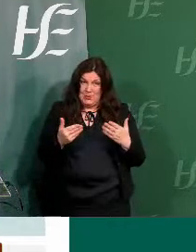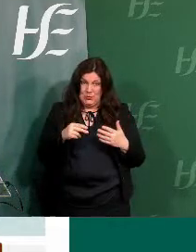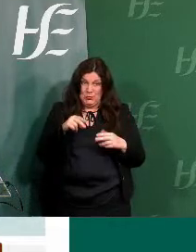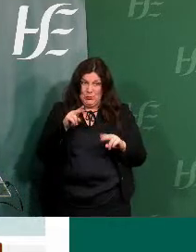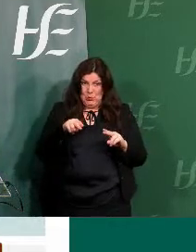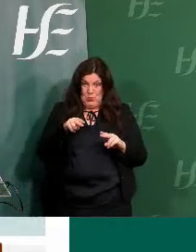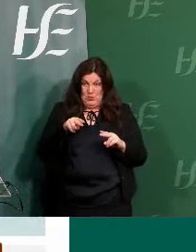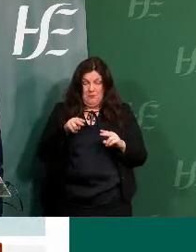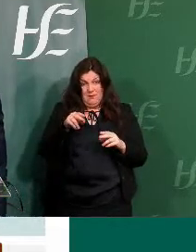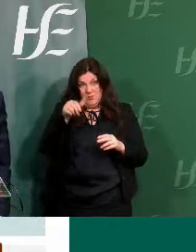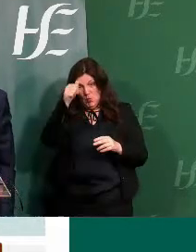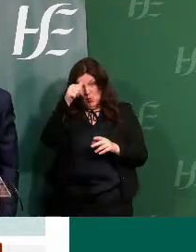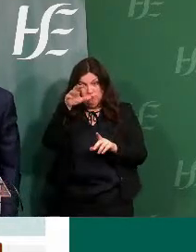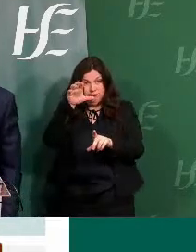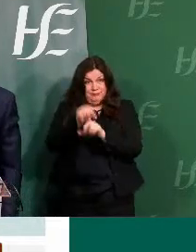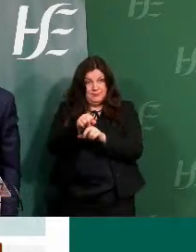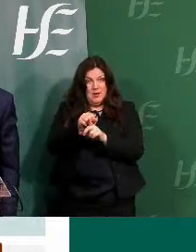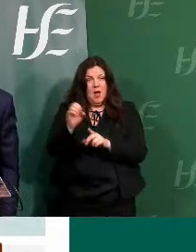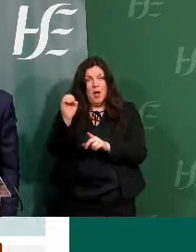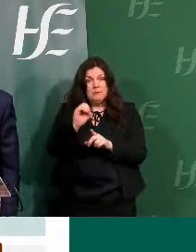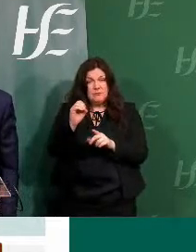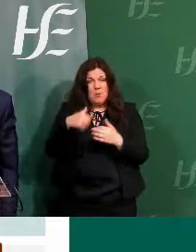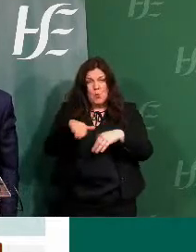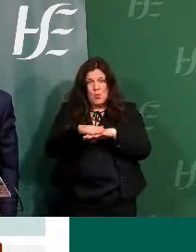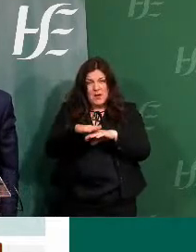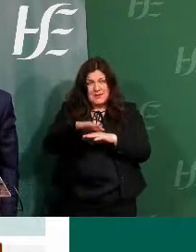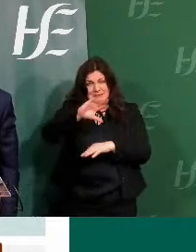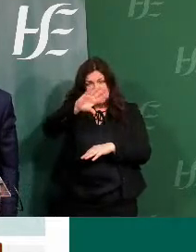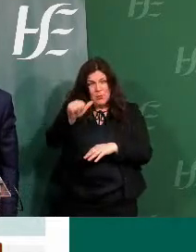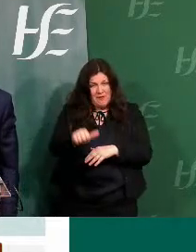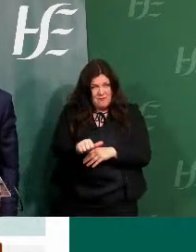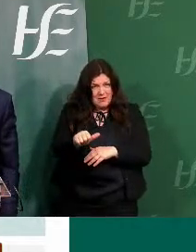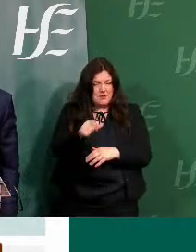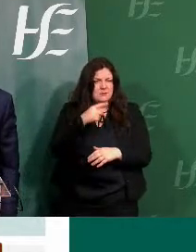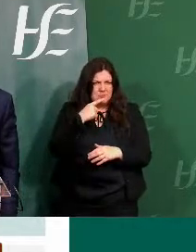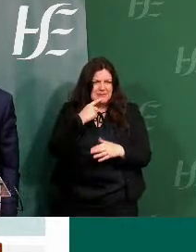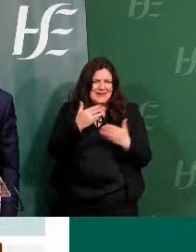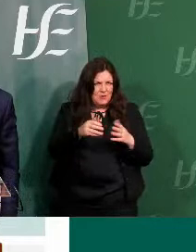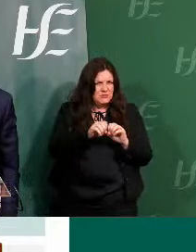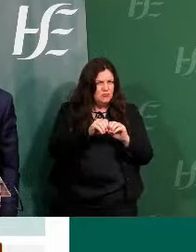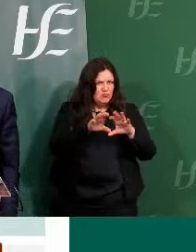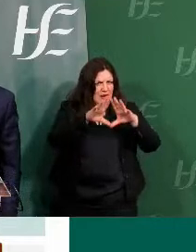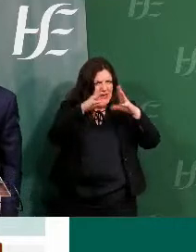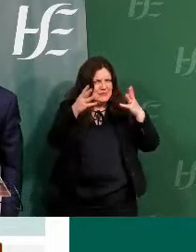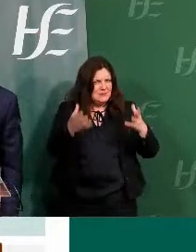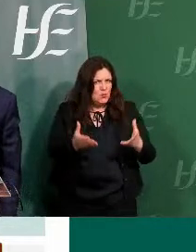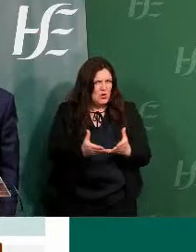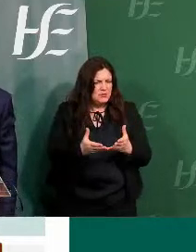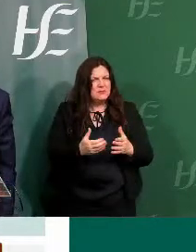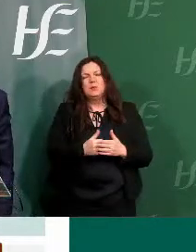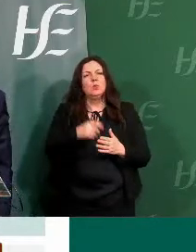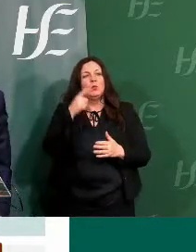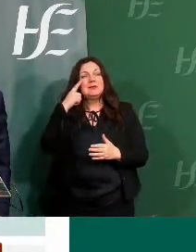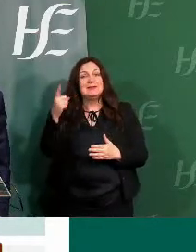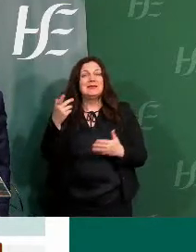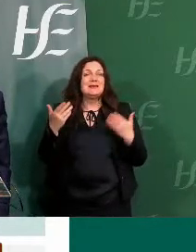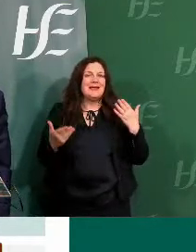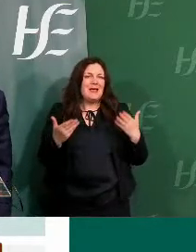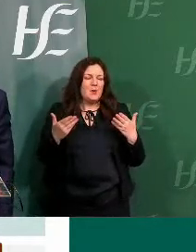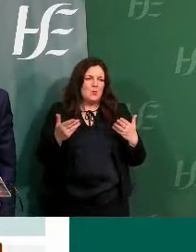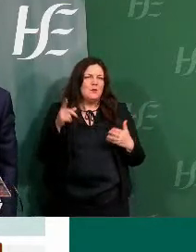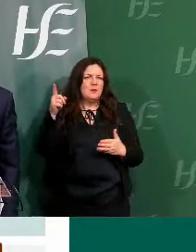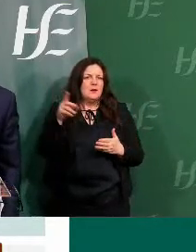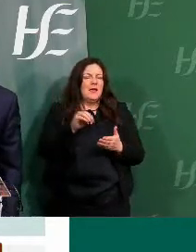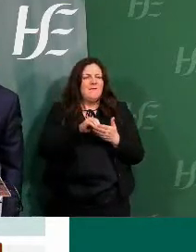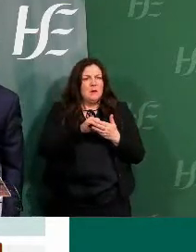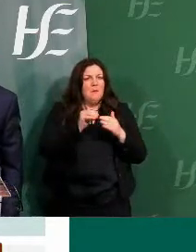upon in South Africa and now spreading quite considerably throughout the world. And here we see from the as-is that in that over